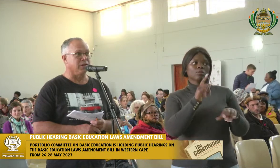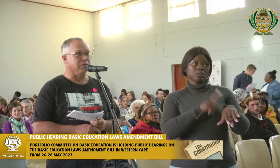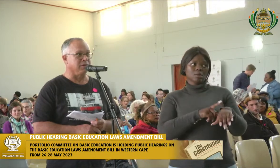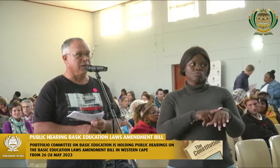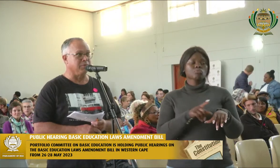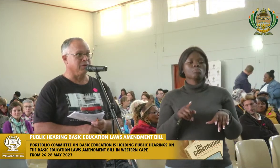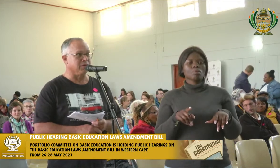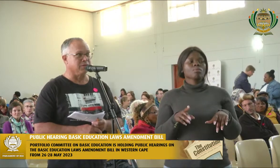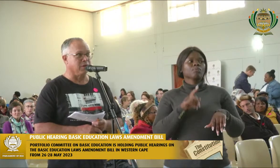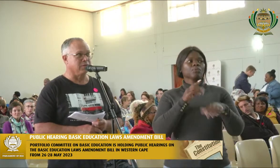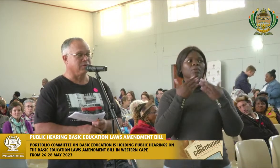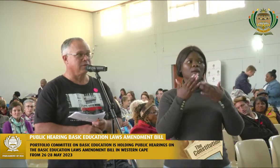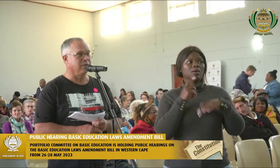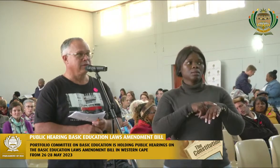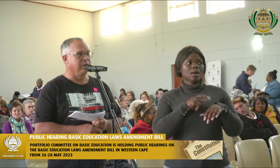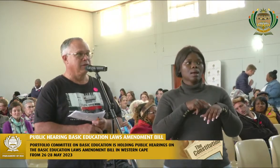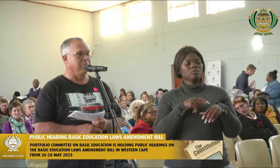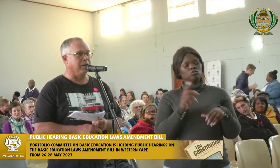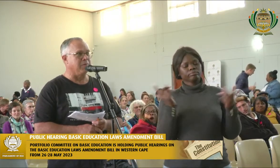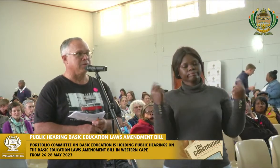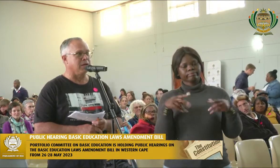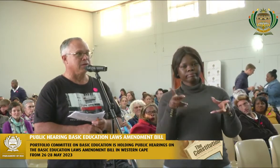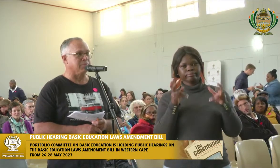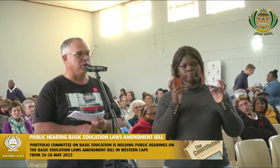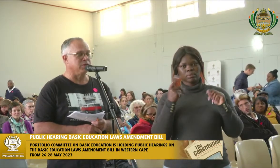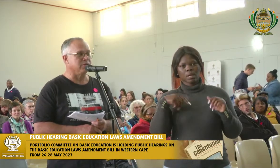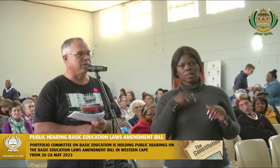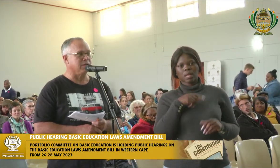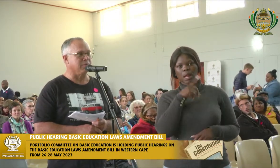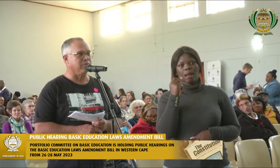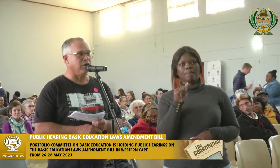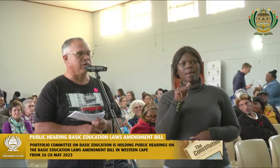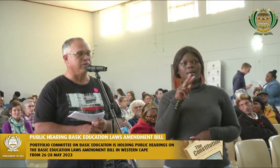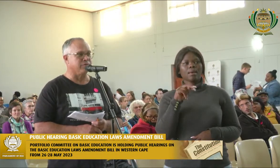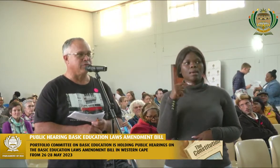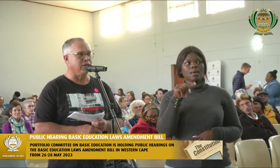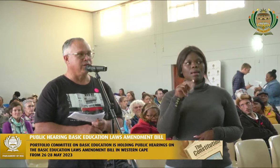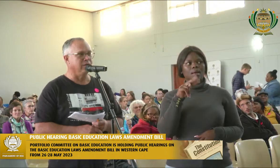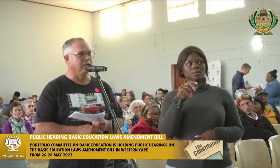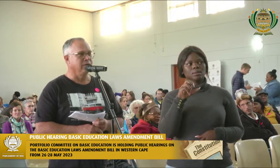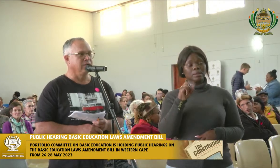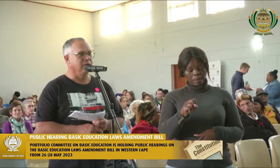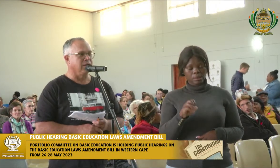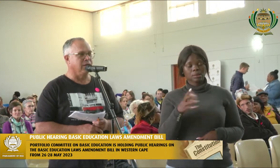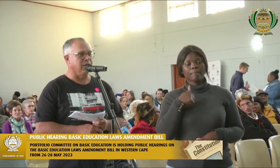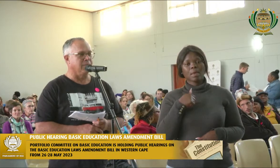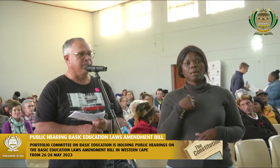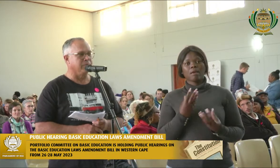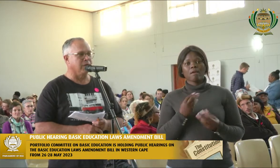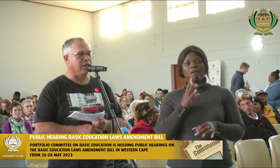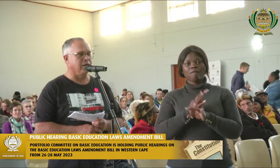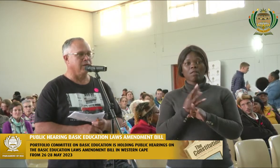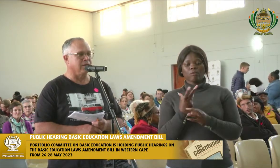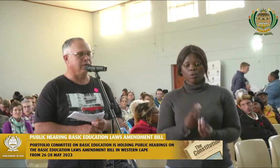thank you for taking time to listen to us. My name is Angus Burgess. I'm a father of three,